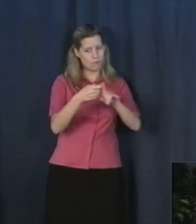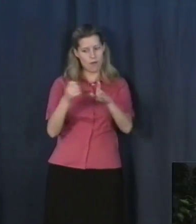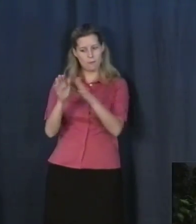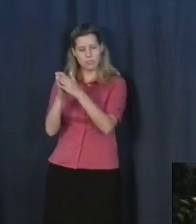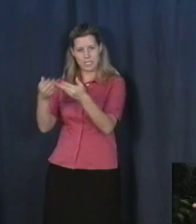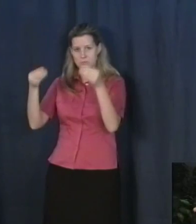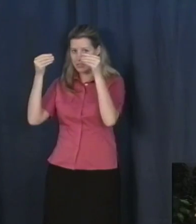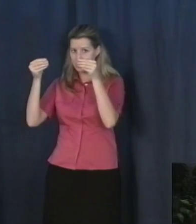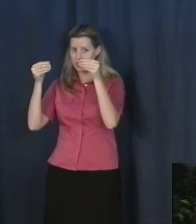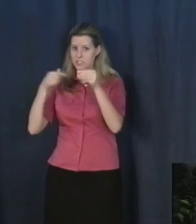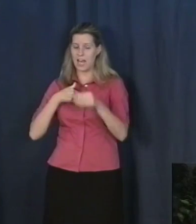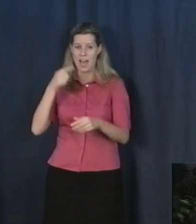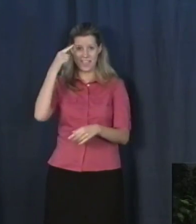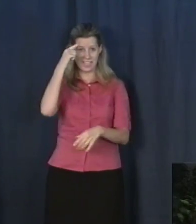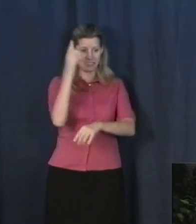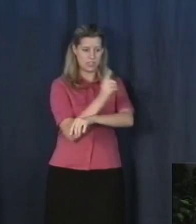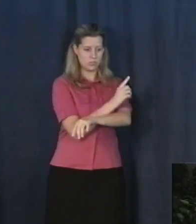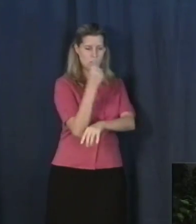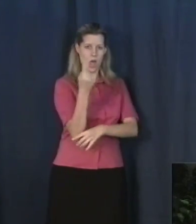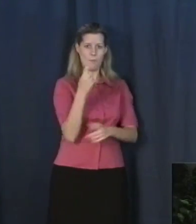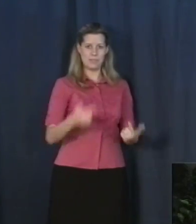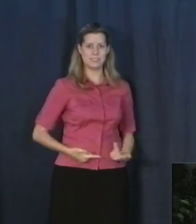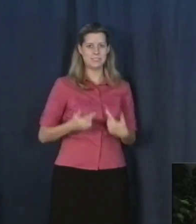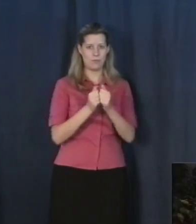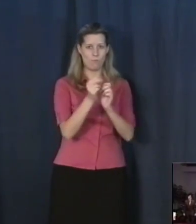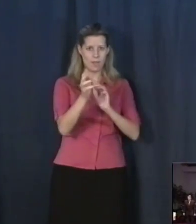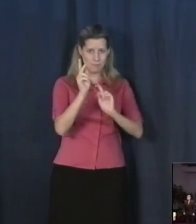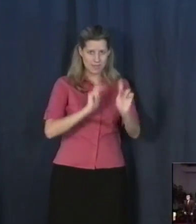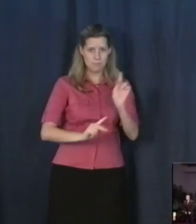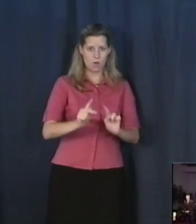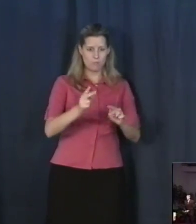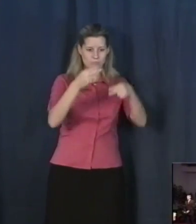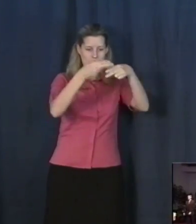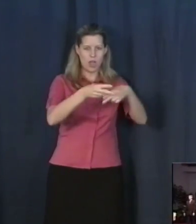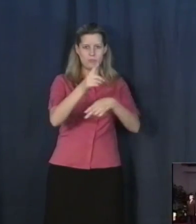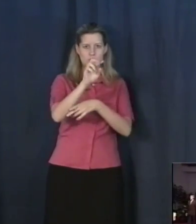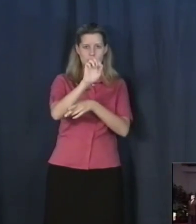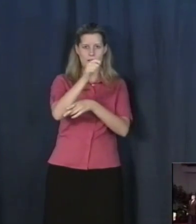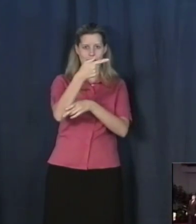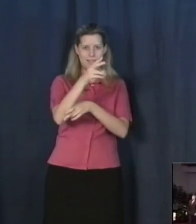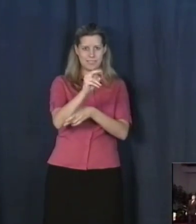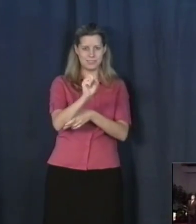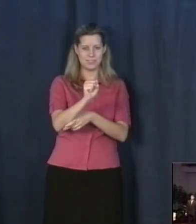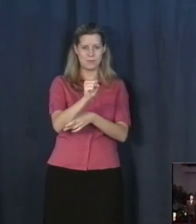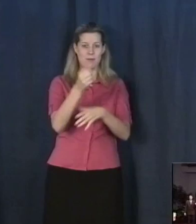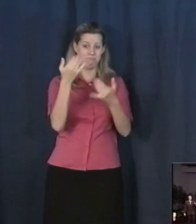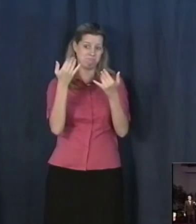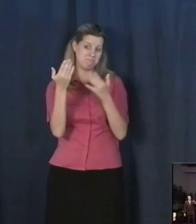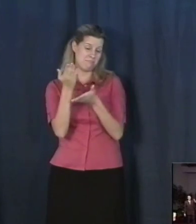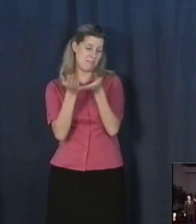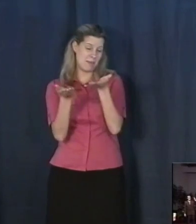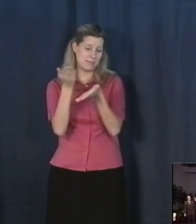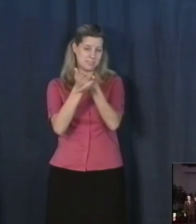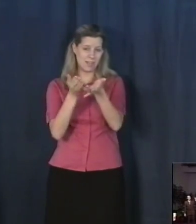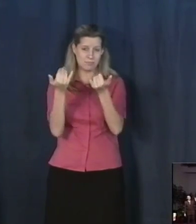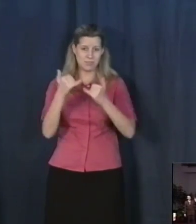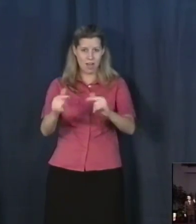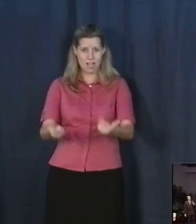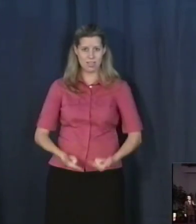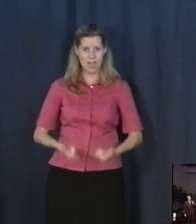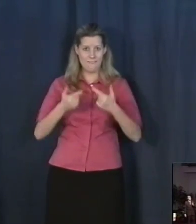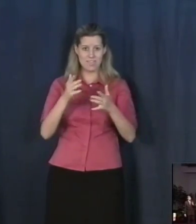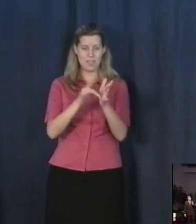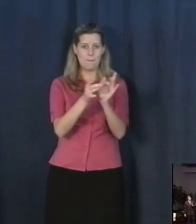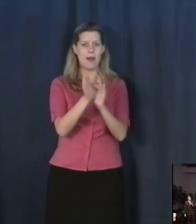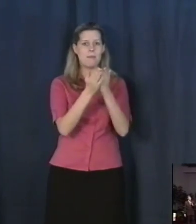with people. They called them dragons. There could be some still alive. The Bible teaches before the flood came, there was a canopy of water overhead